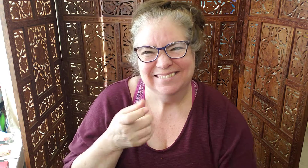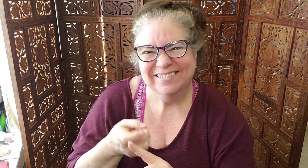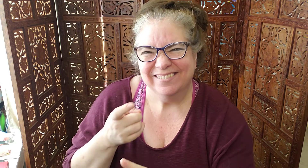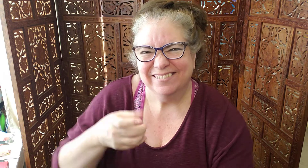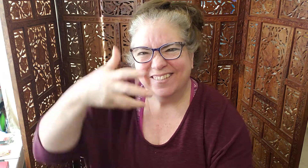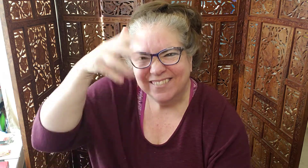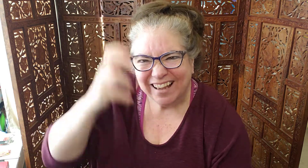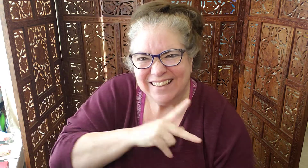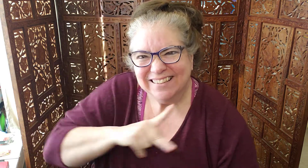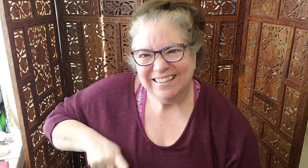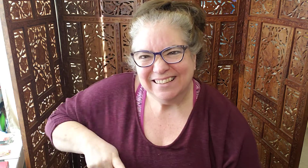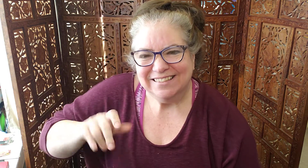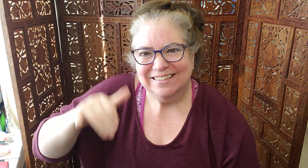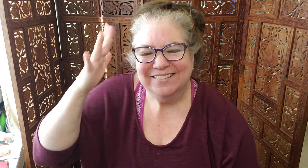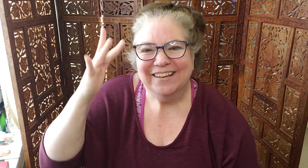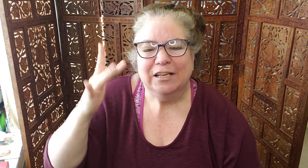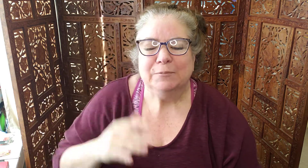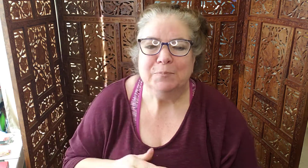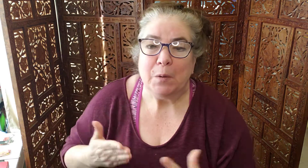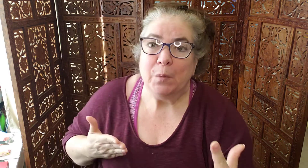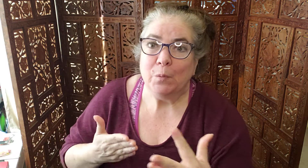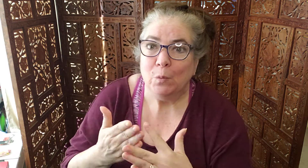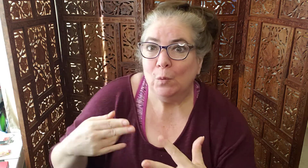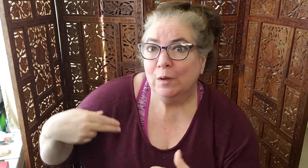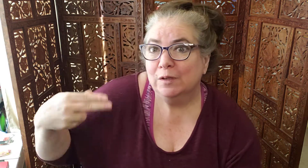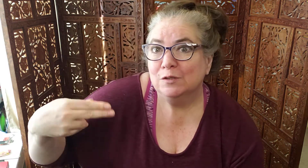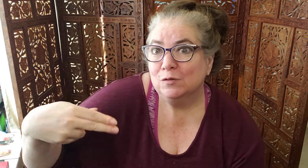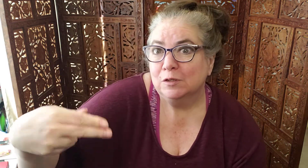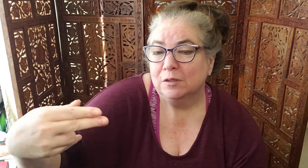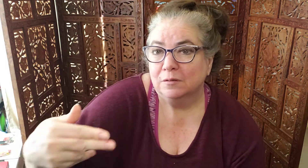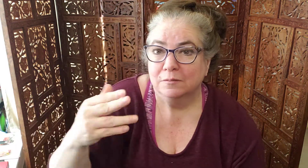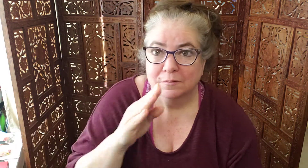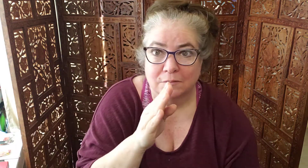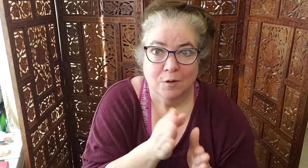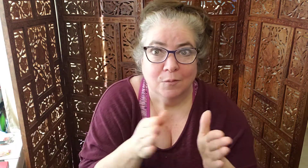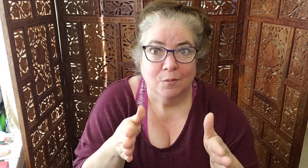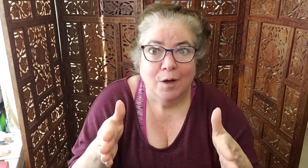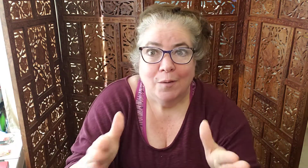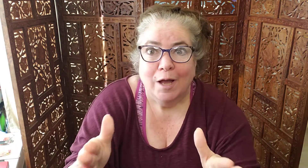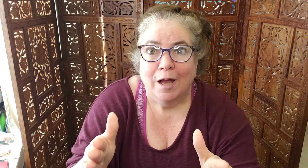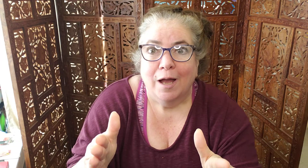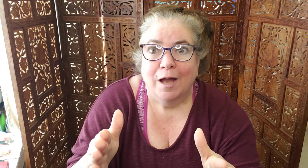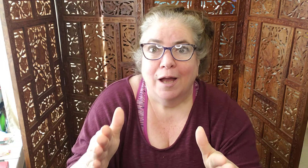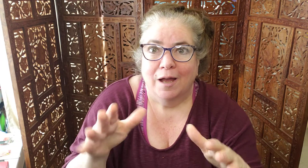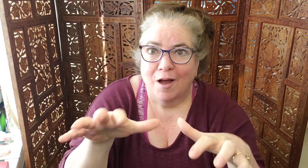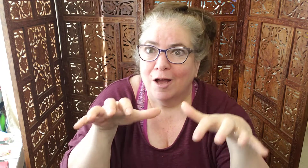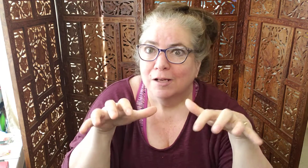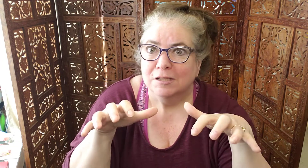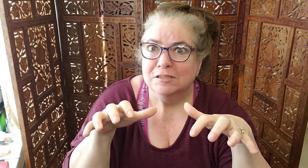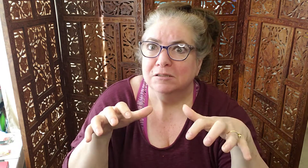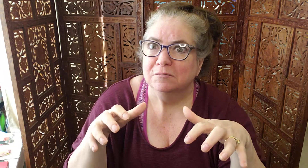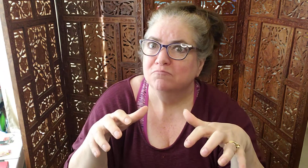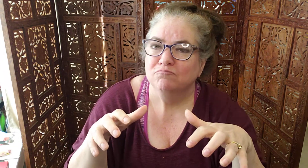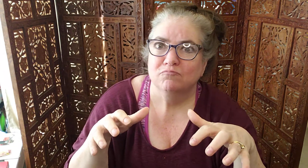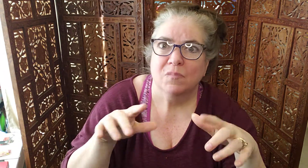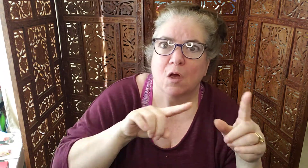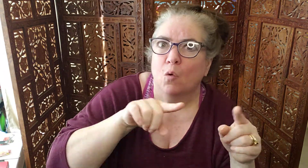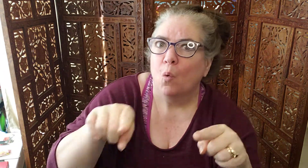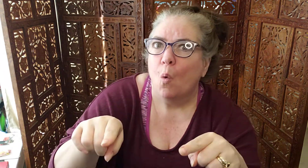And throughout its history, Broadway audiences have traveled to the spectacle of it all. They traveled to the